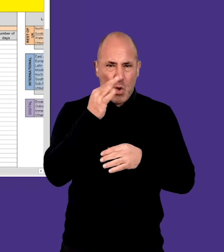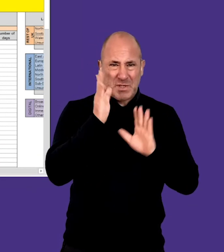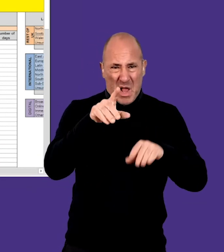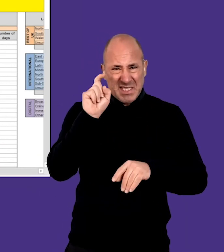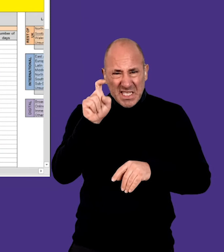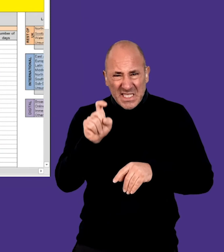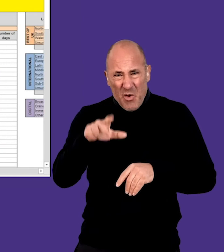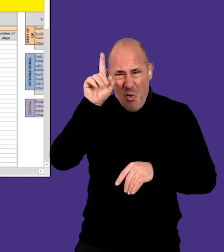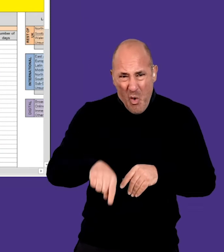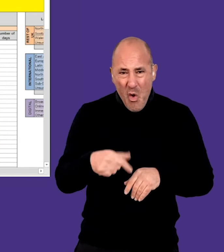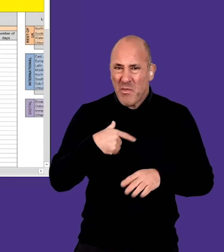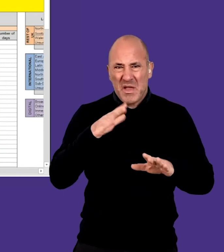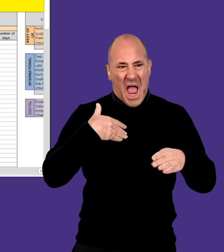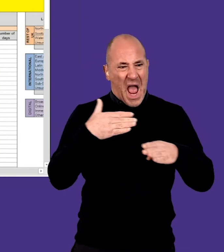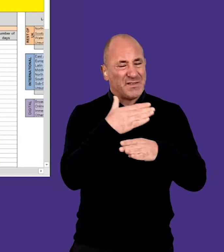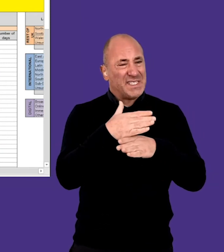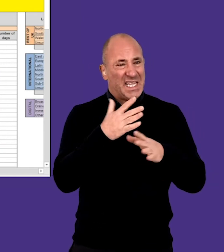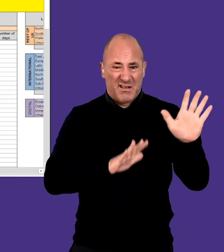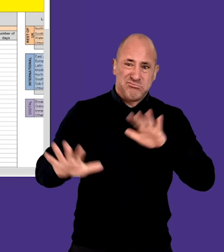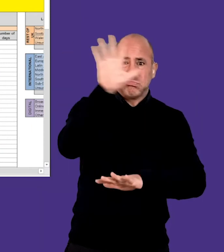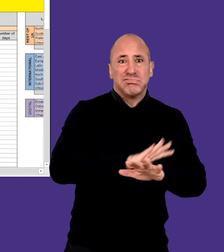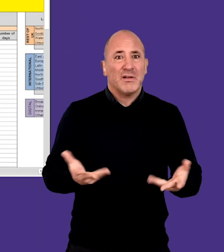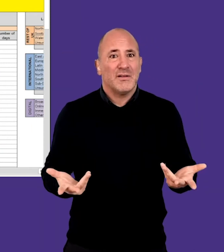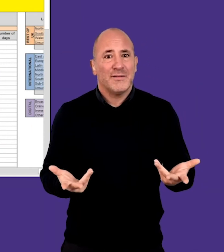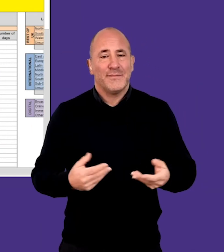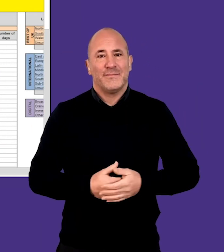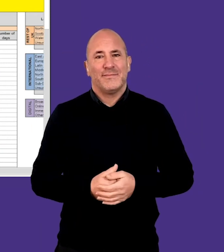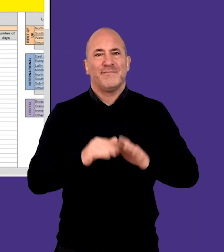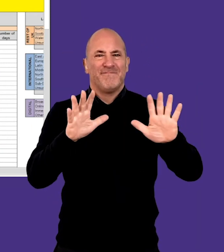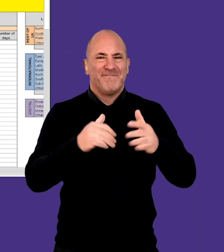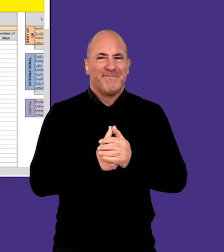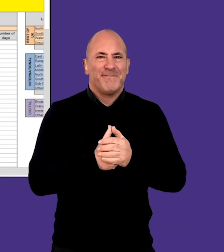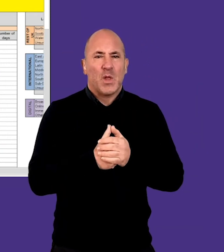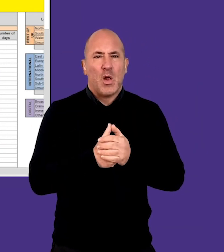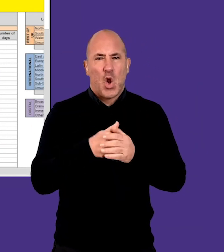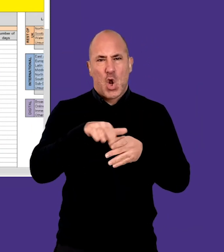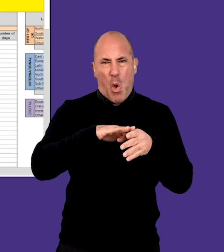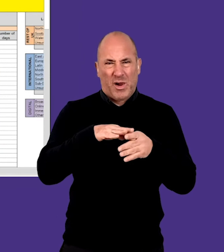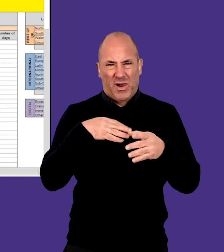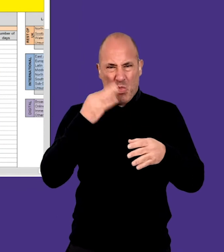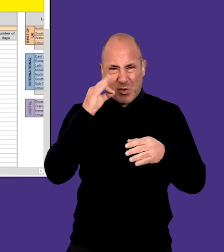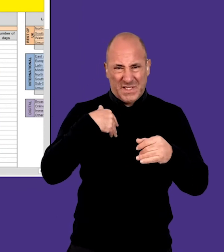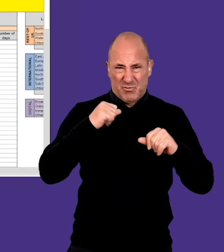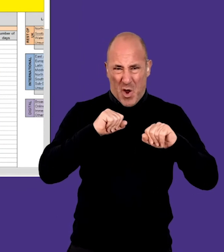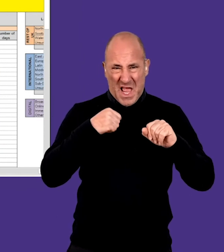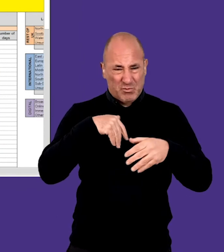local authority if your activity takes place in all of them. And don't worry if you're unable to provide a location at